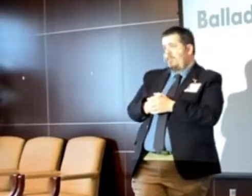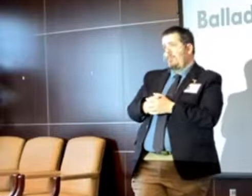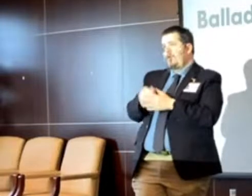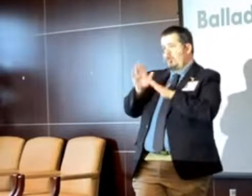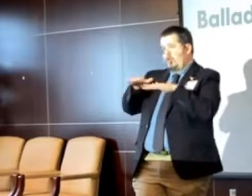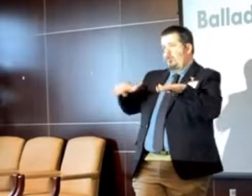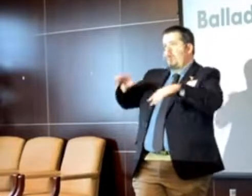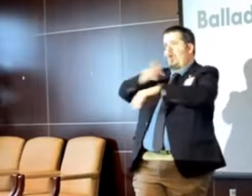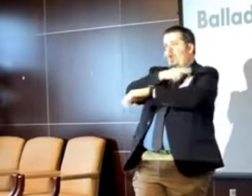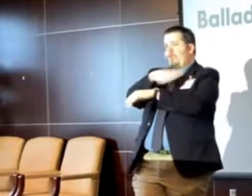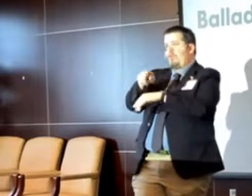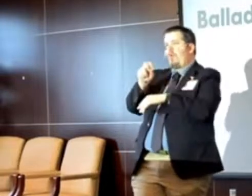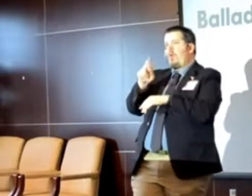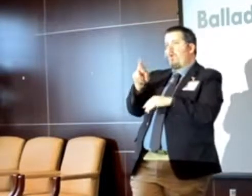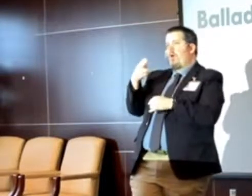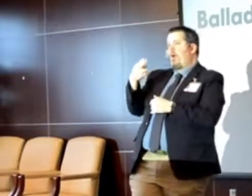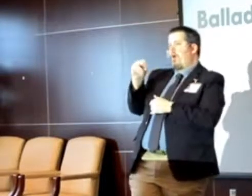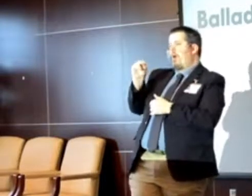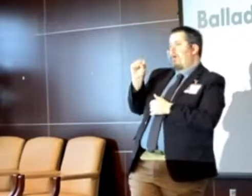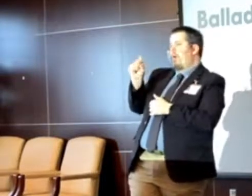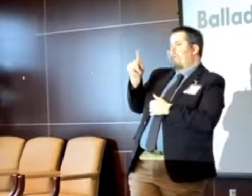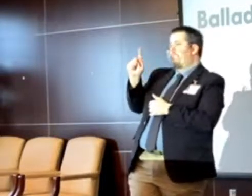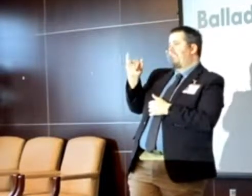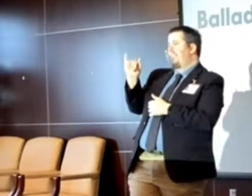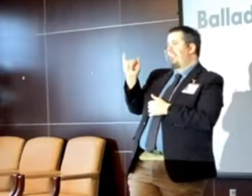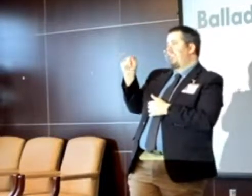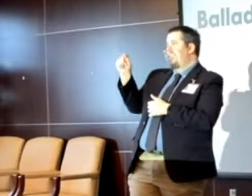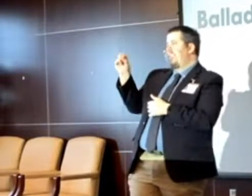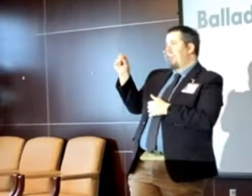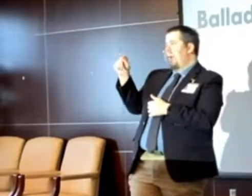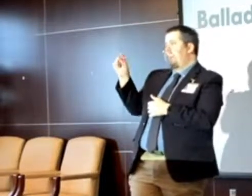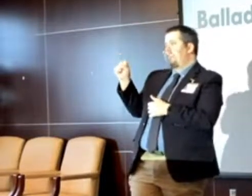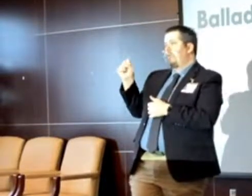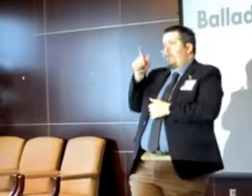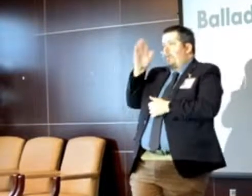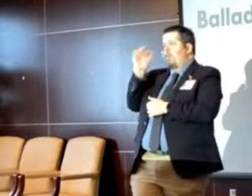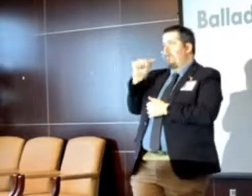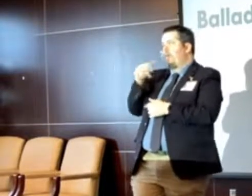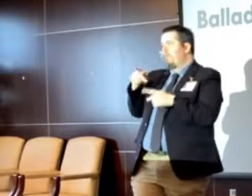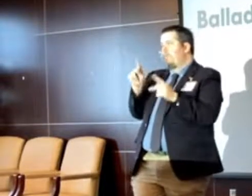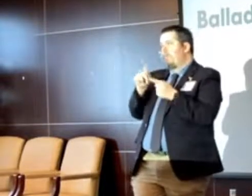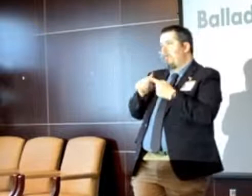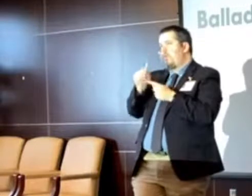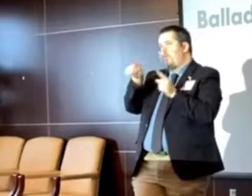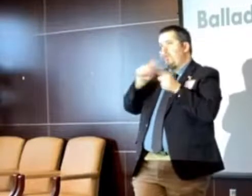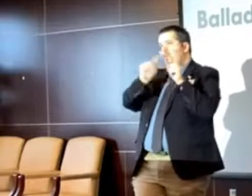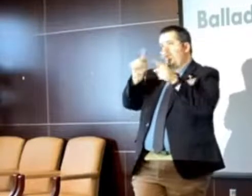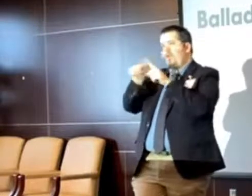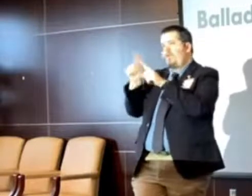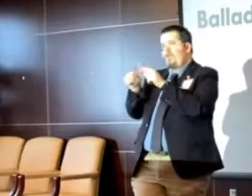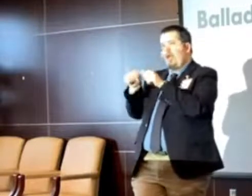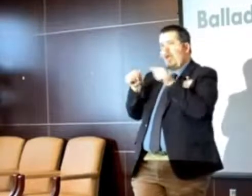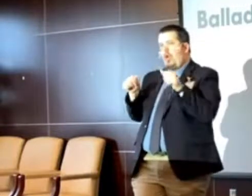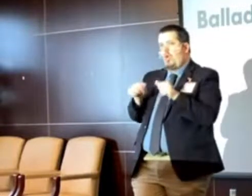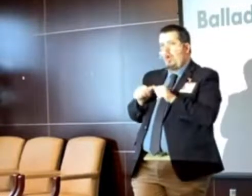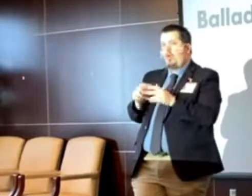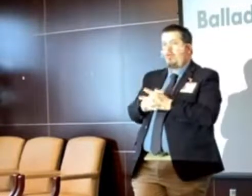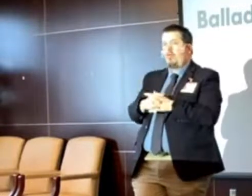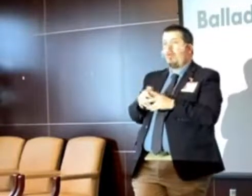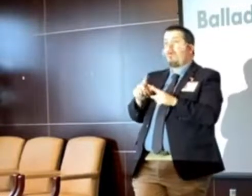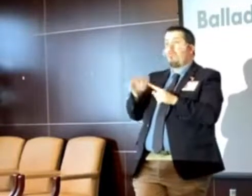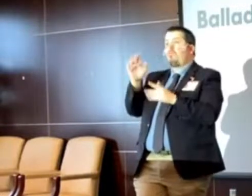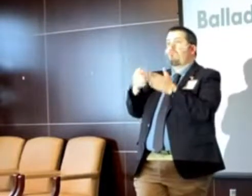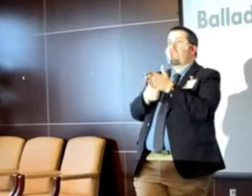Niswonger Children's Hospital or hospitals. So they will not be permitted to go to those areas. They will